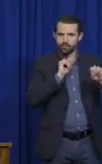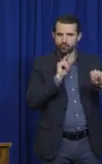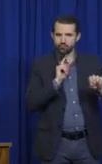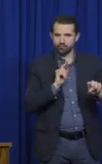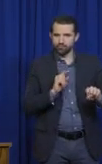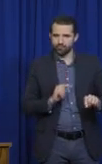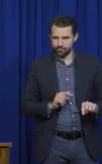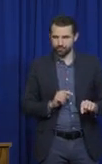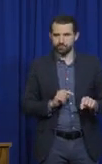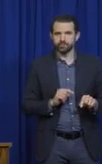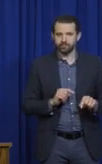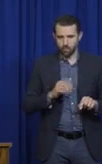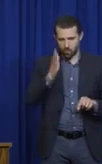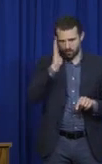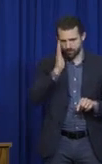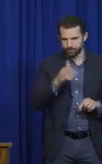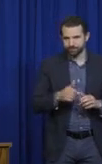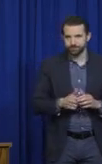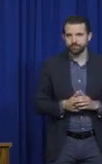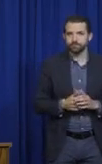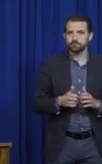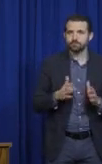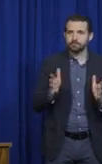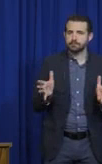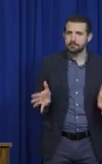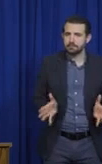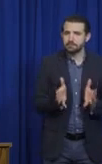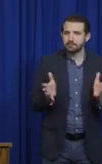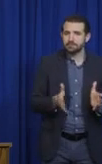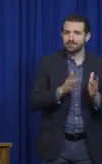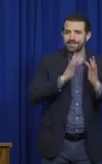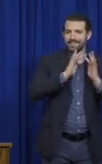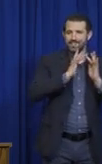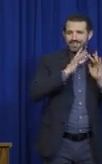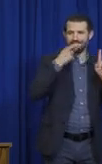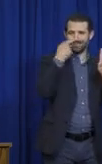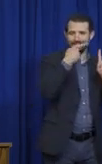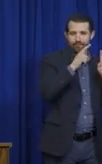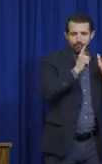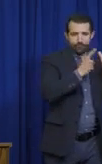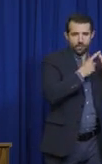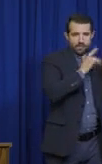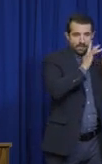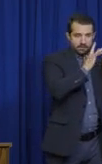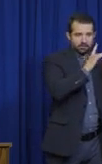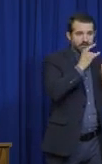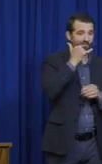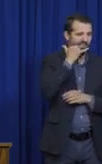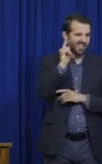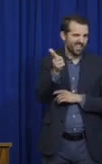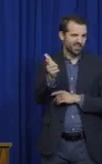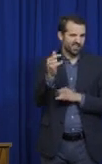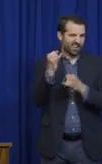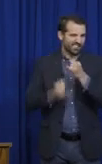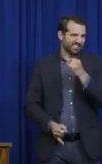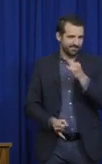folks. We again encourage people to use that as a last resort, not the first place to go,